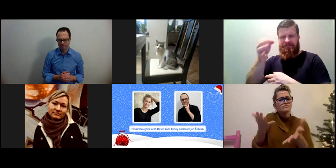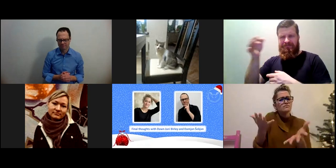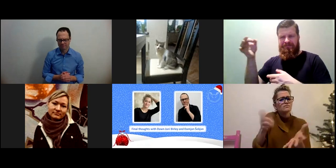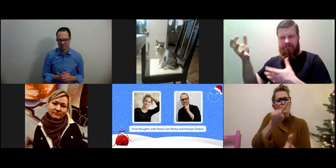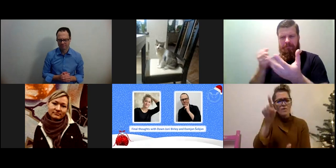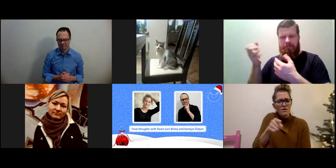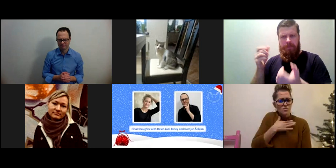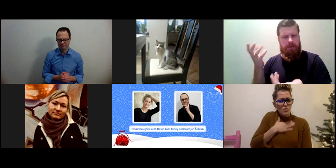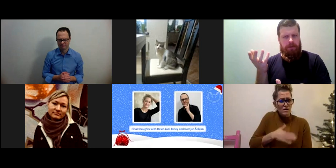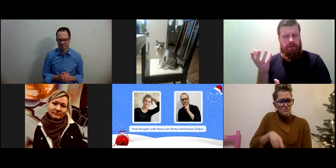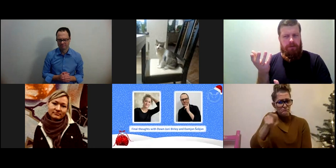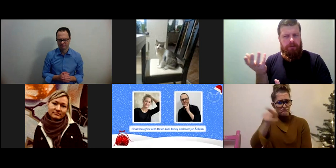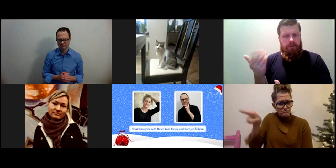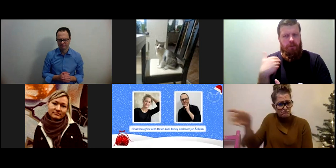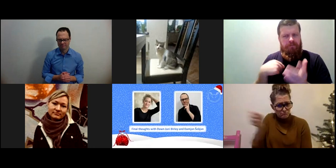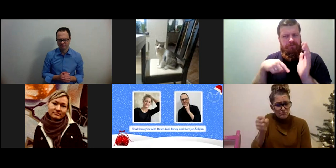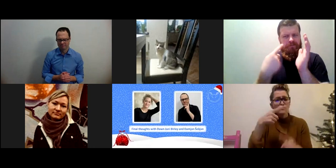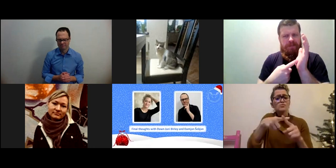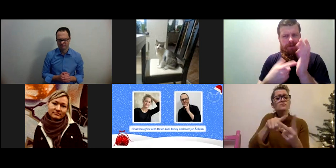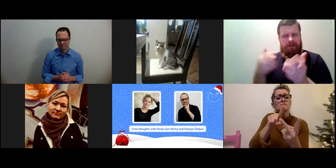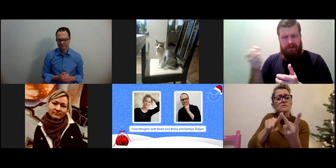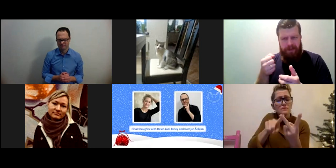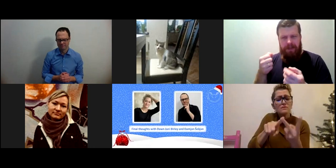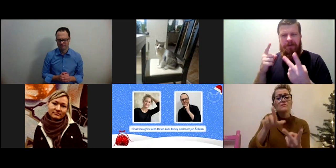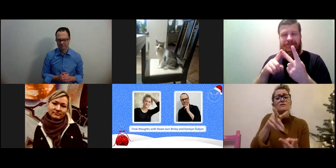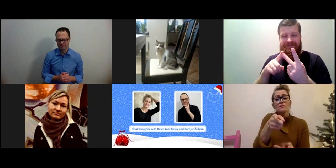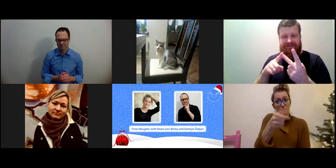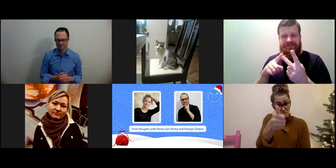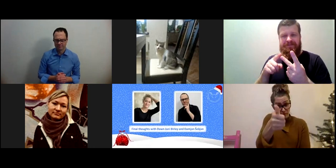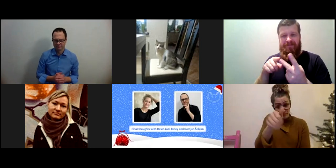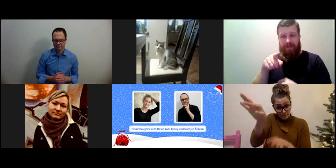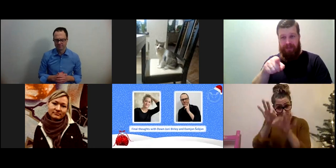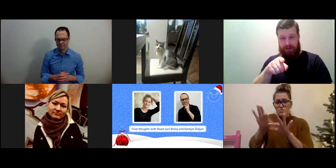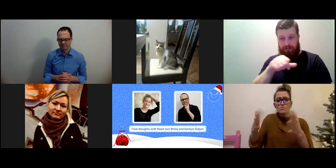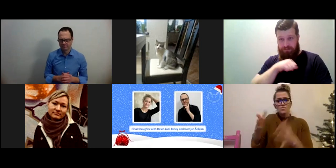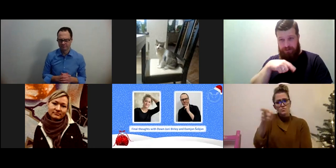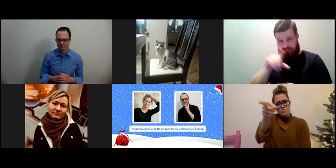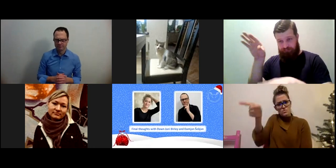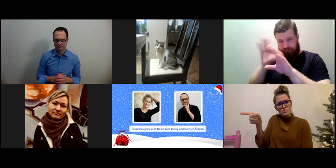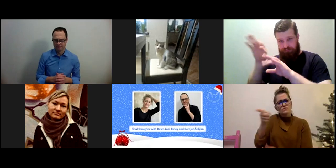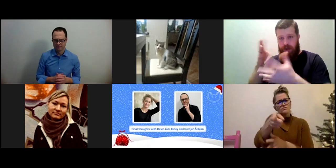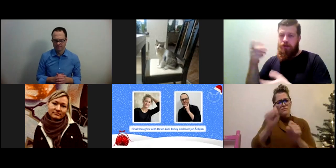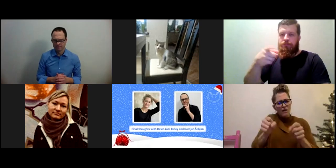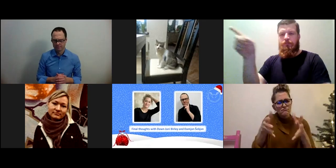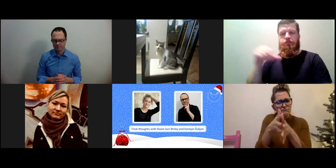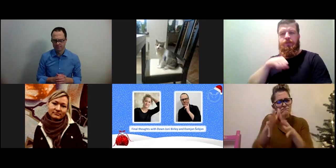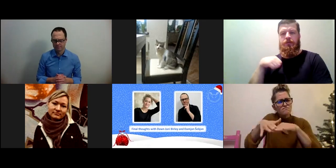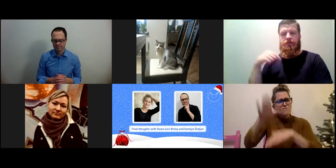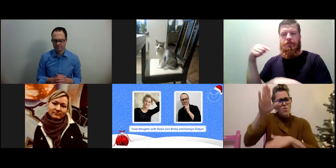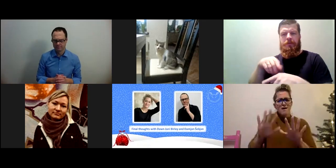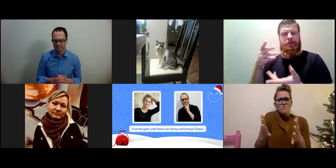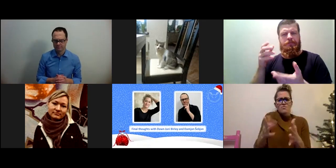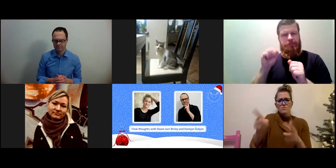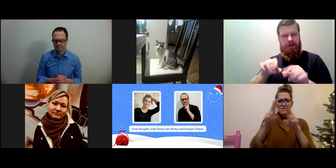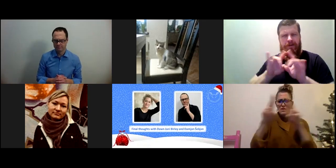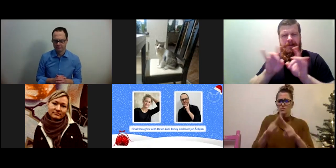I'm wondering, why have you chosen to offer national sign languages? So Interpreters International Sign Language.